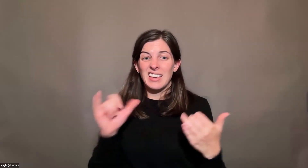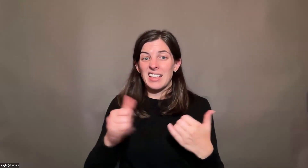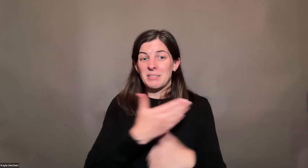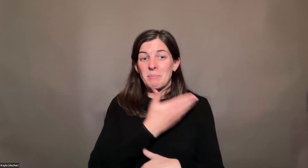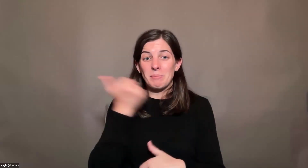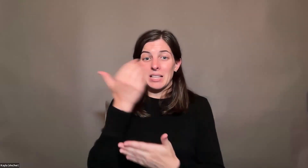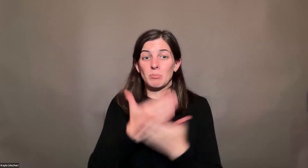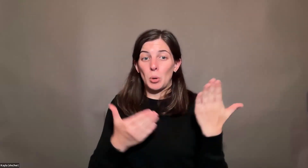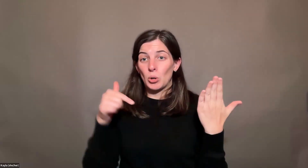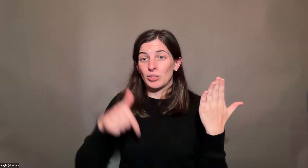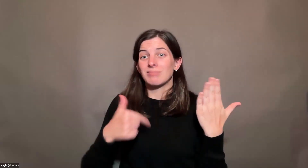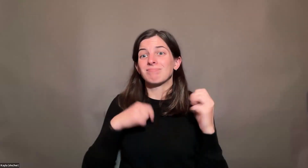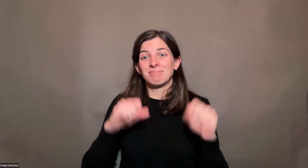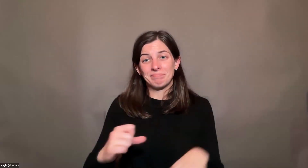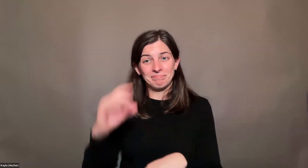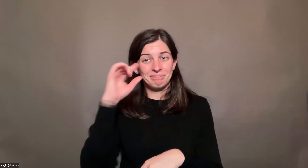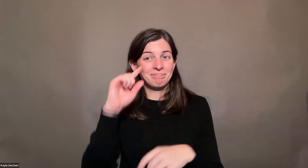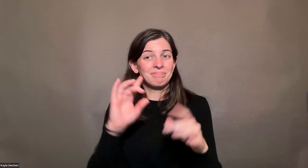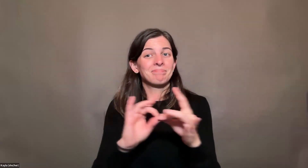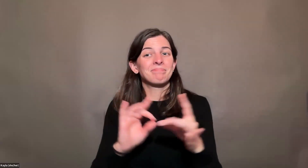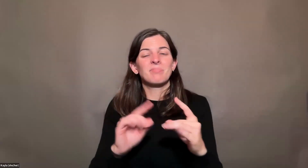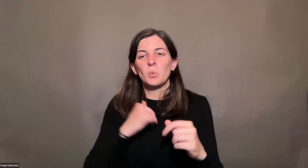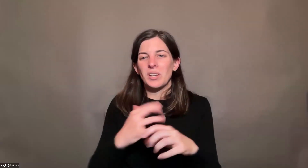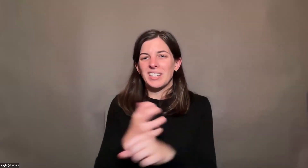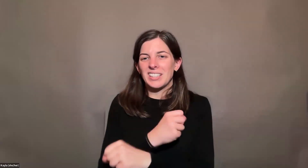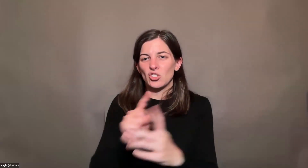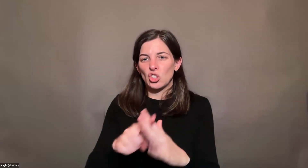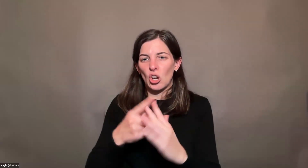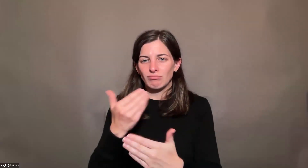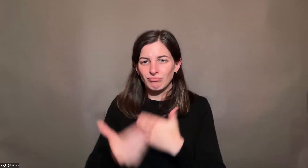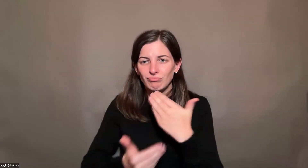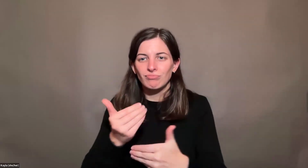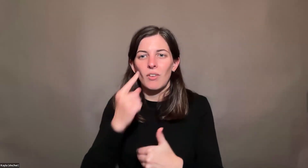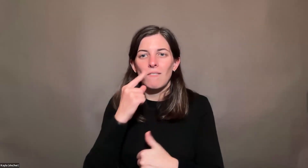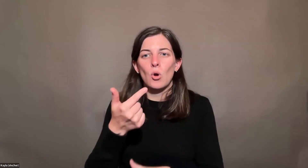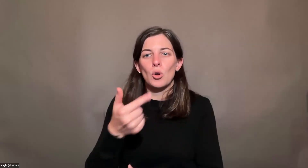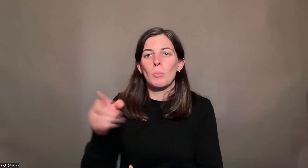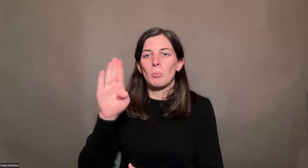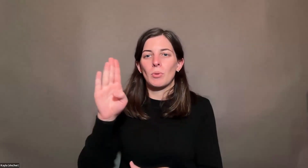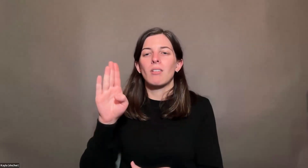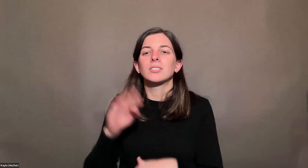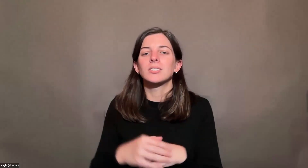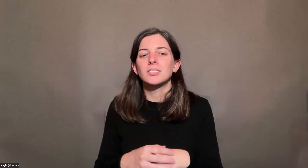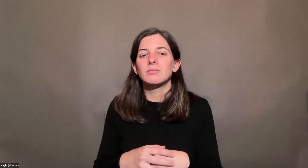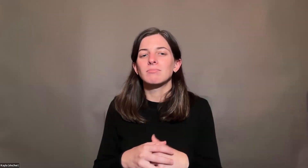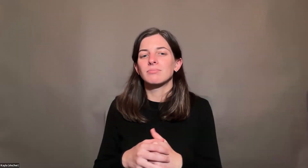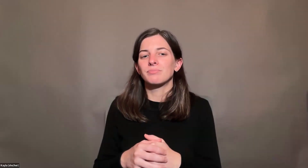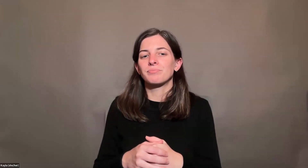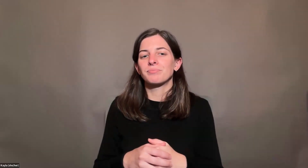can say, and to getting started for the Gutenberg development. Okay. And can you give